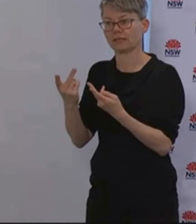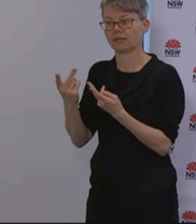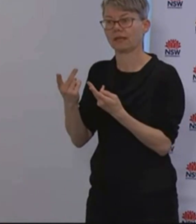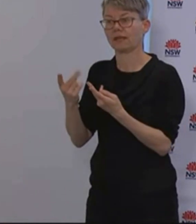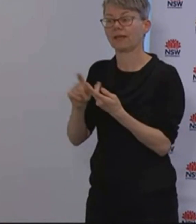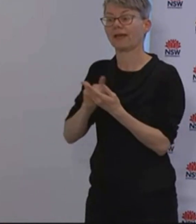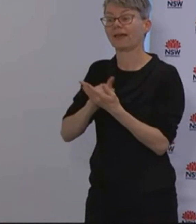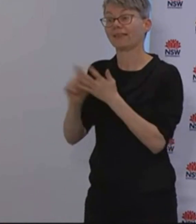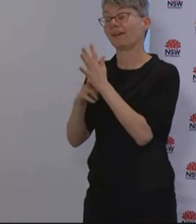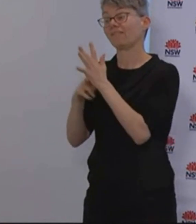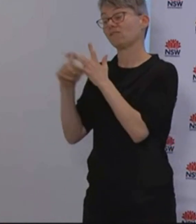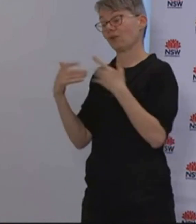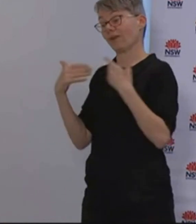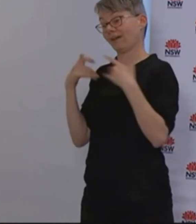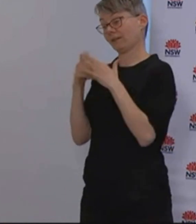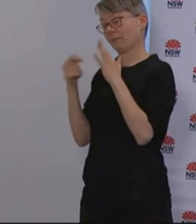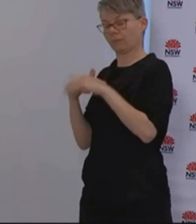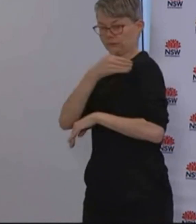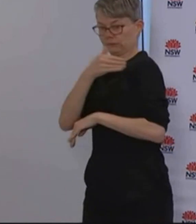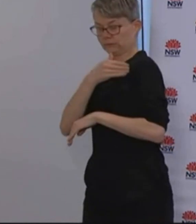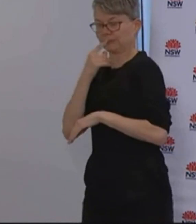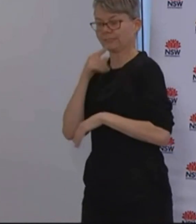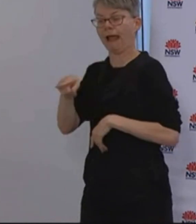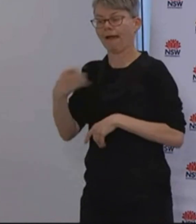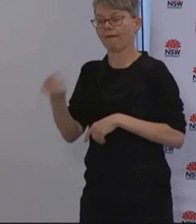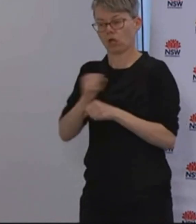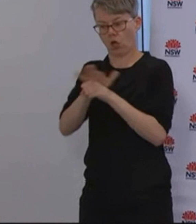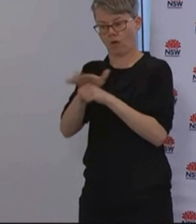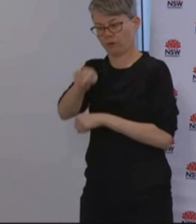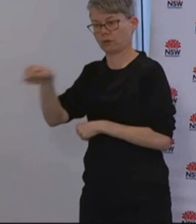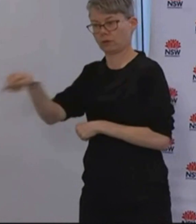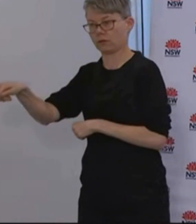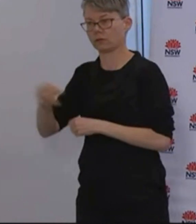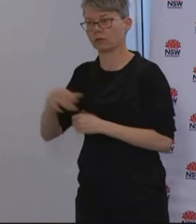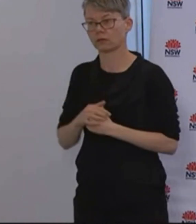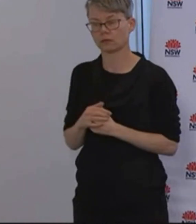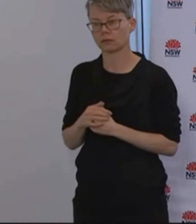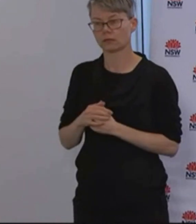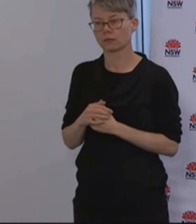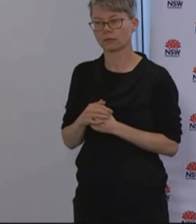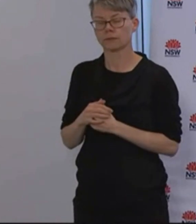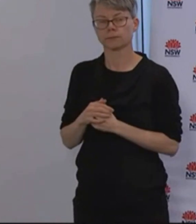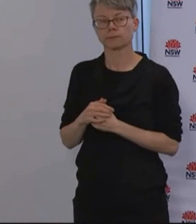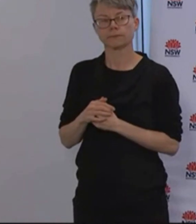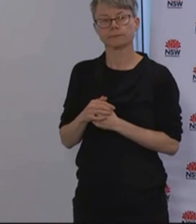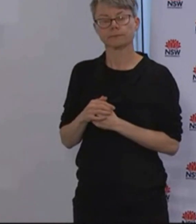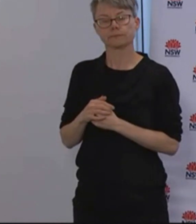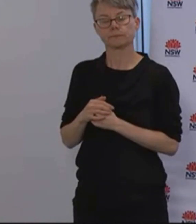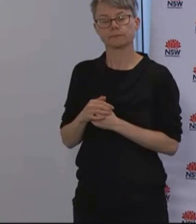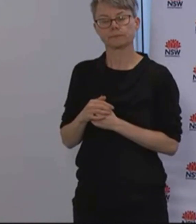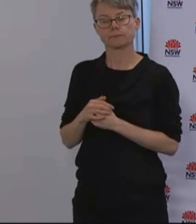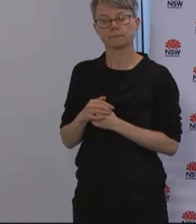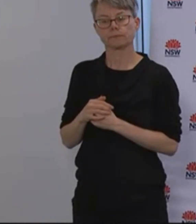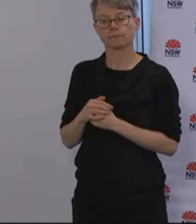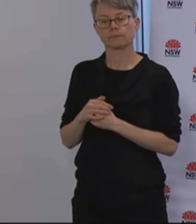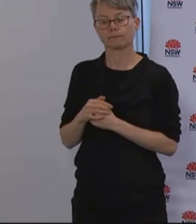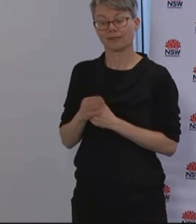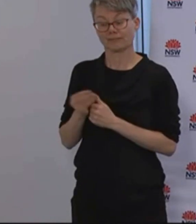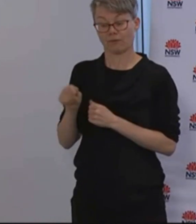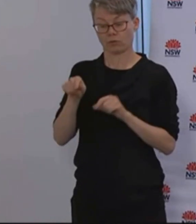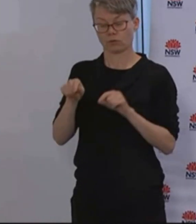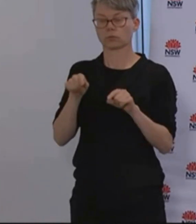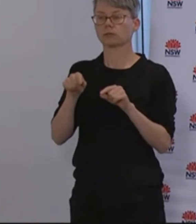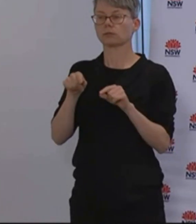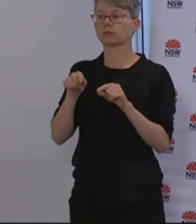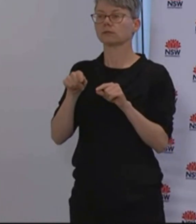us by the Victorian Health Department as being positive. So some of those, particularly in relation to those sites, and we'll